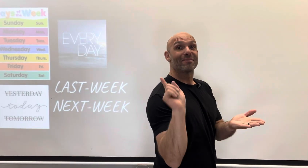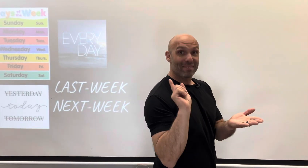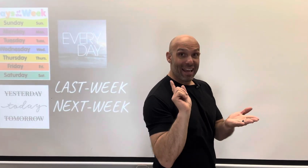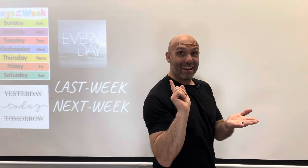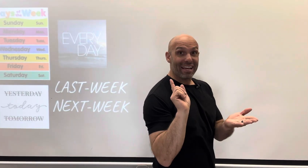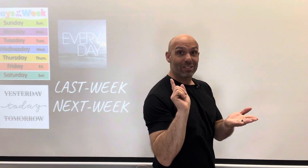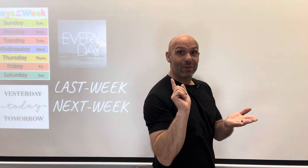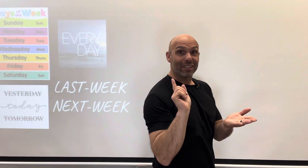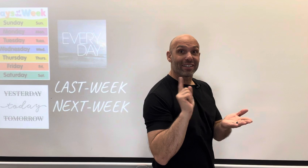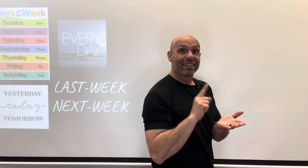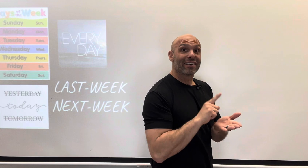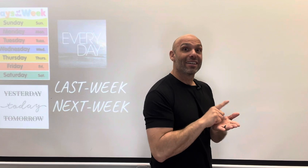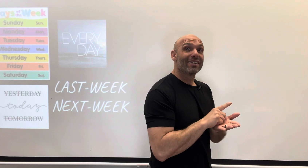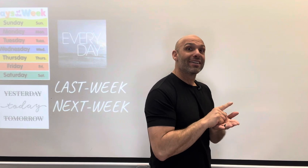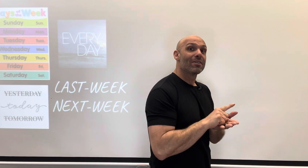and next week.